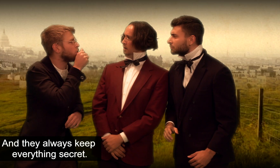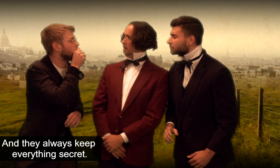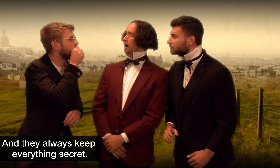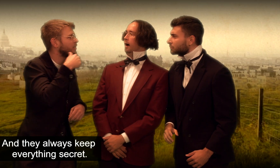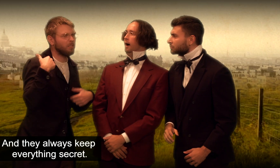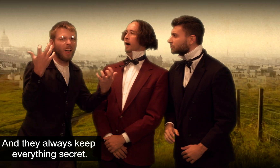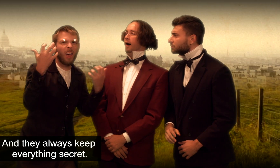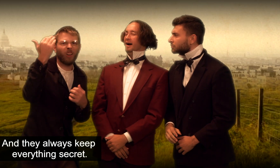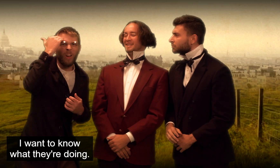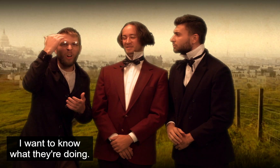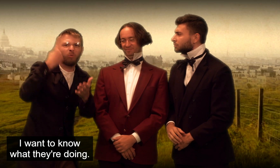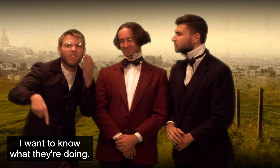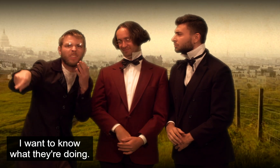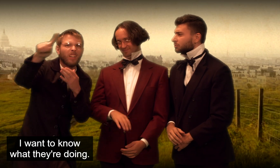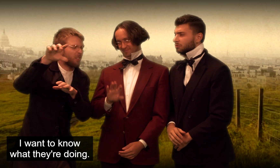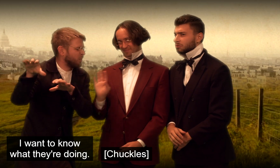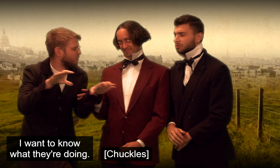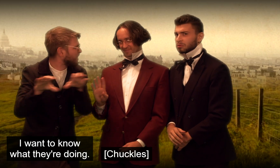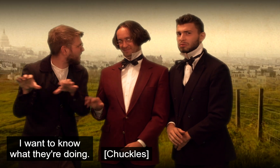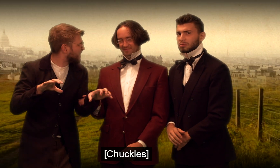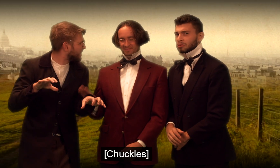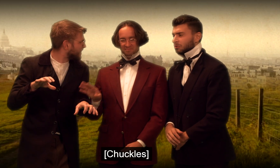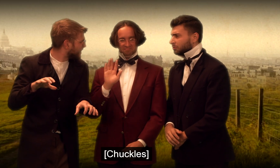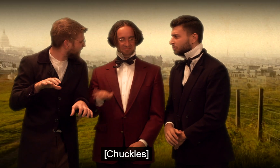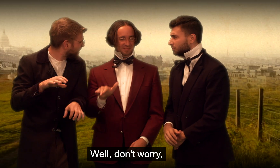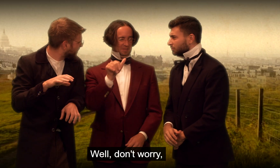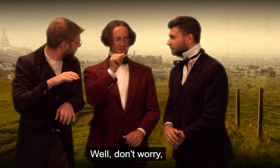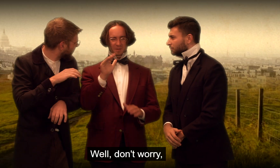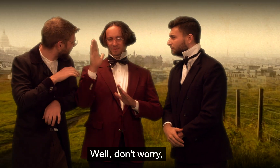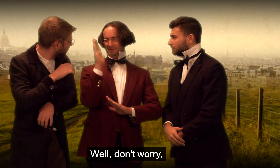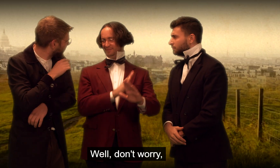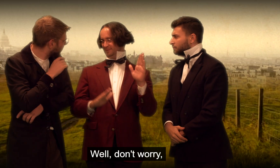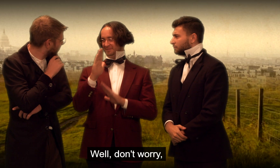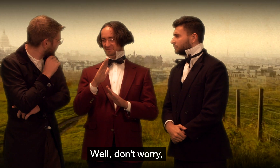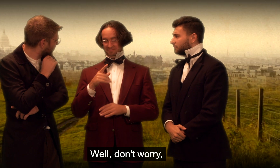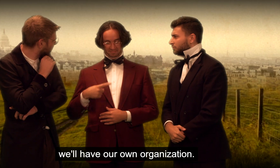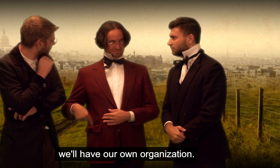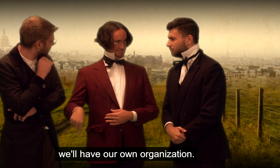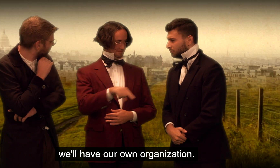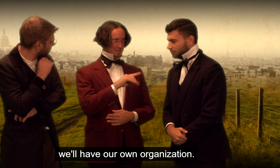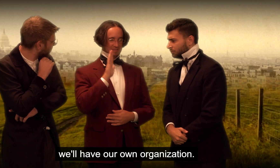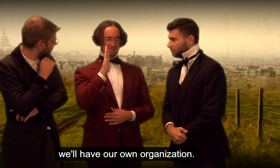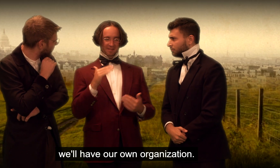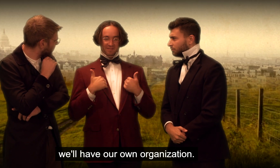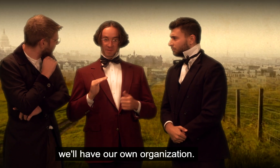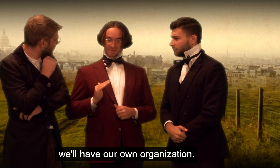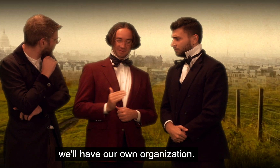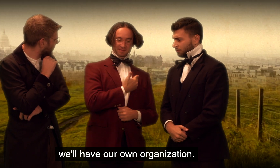everything secret. I want to know what they're doing. Well, don't worry. We'll have our